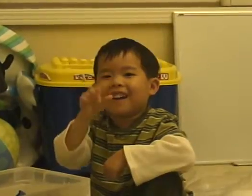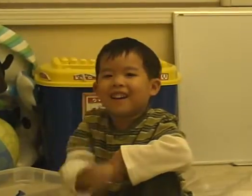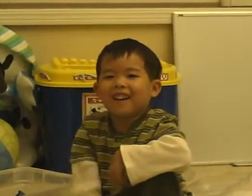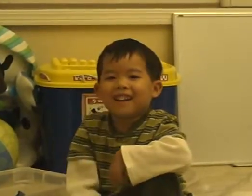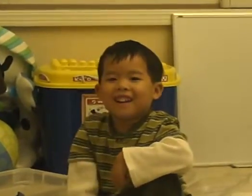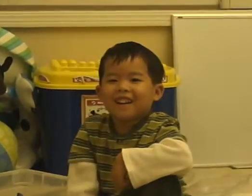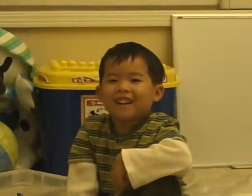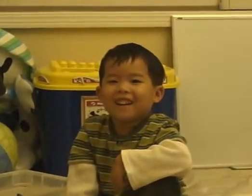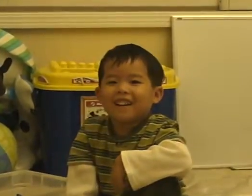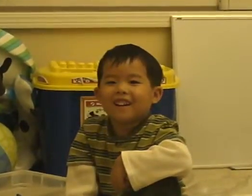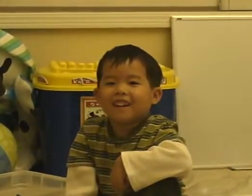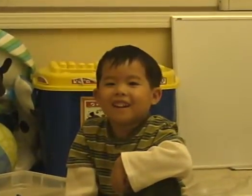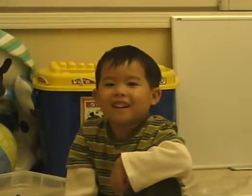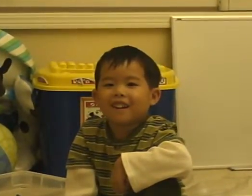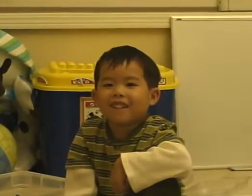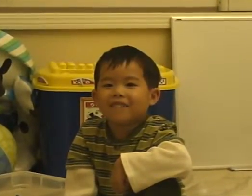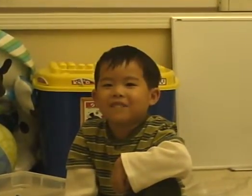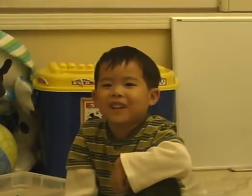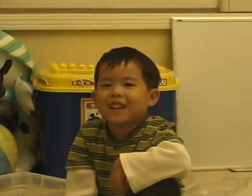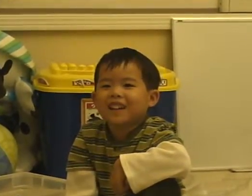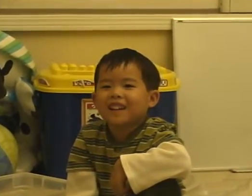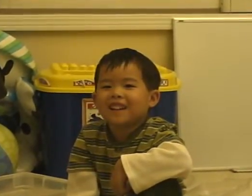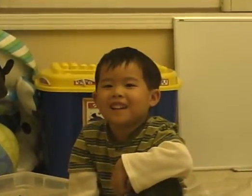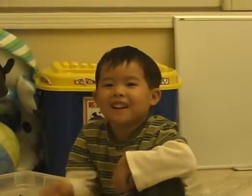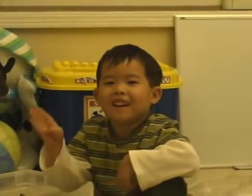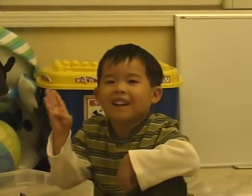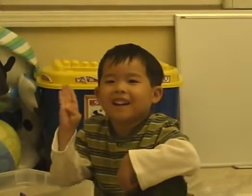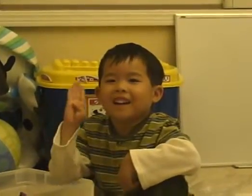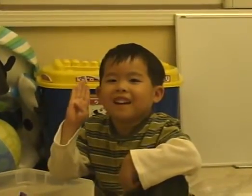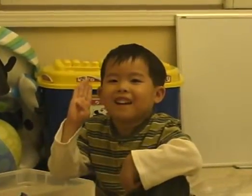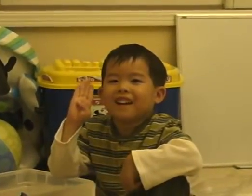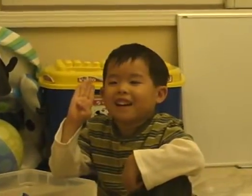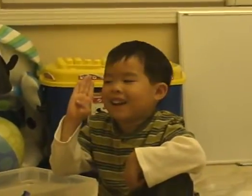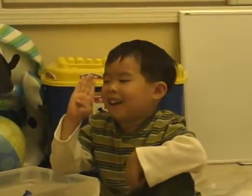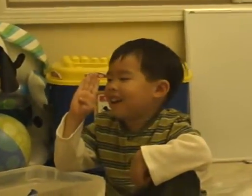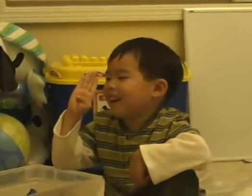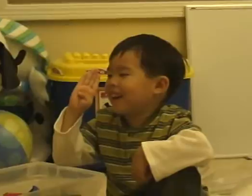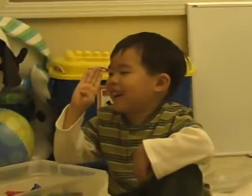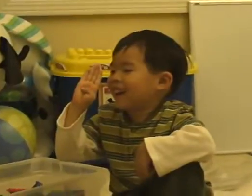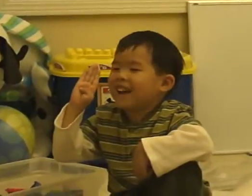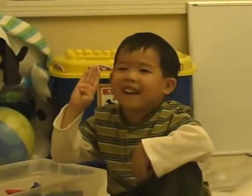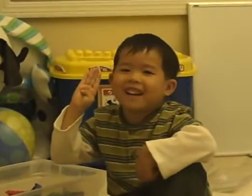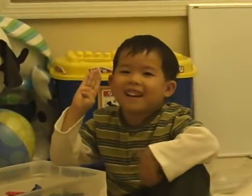What else? B. B. A.